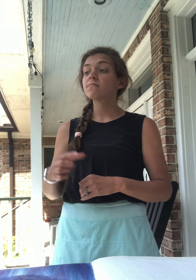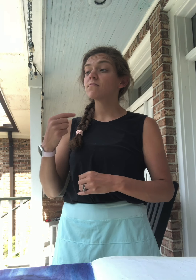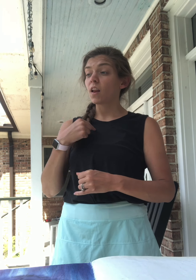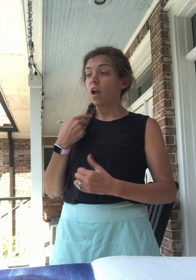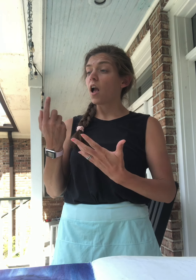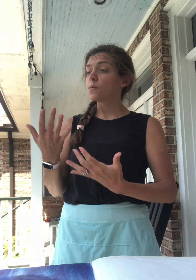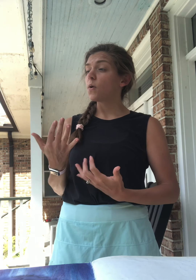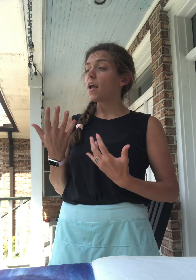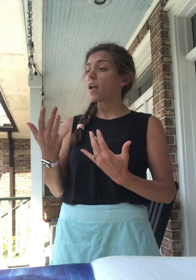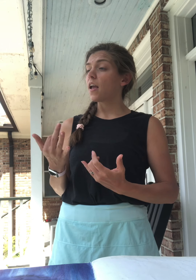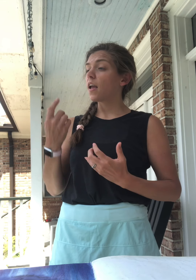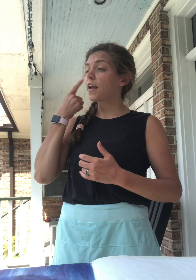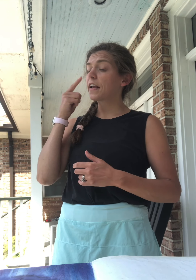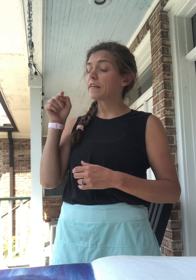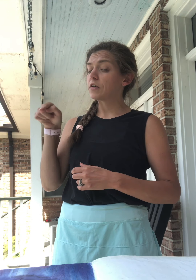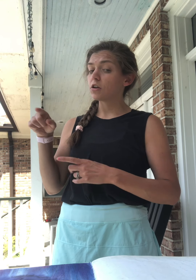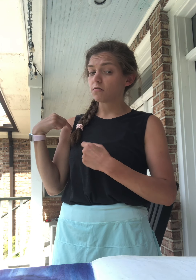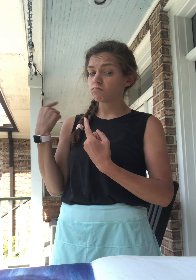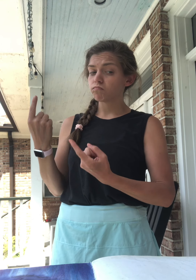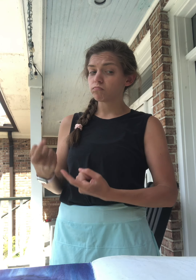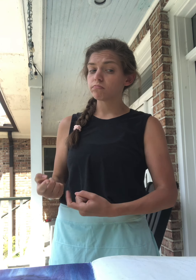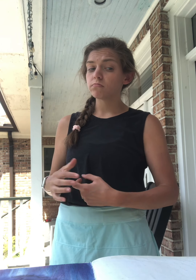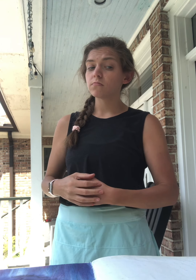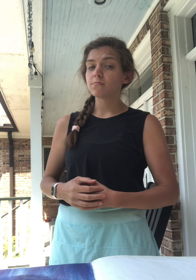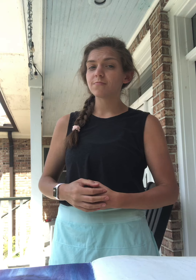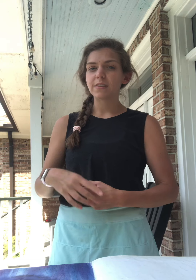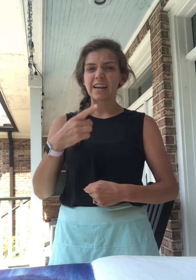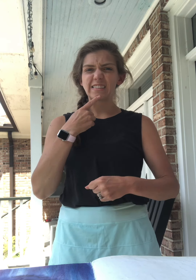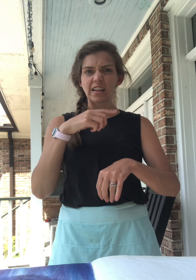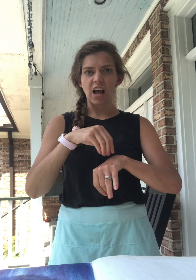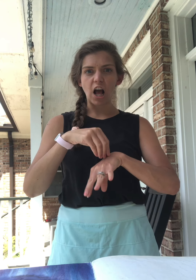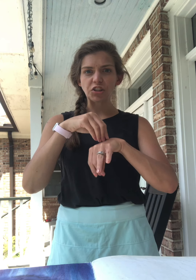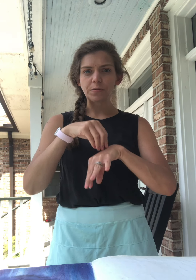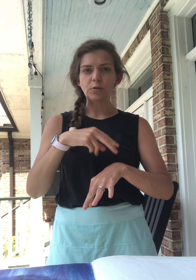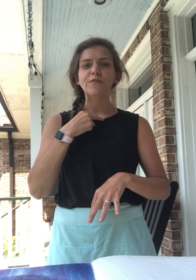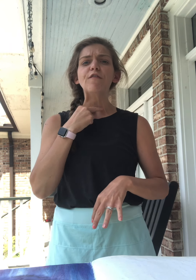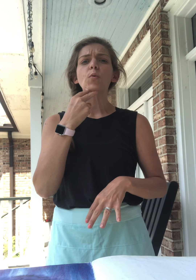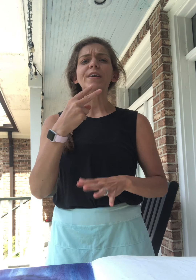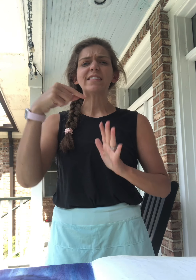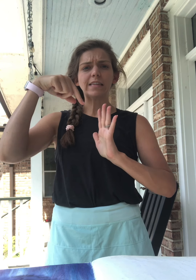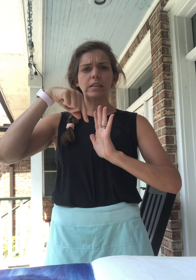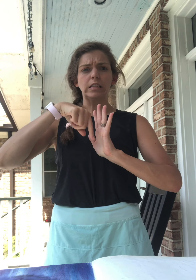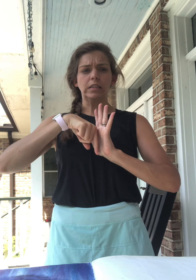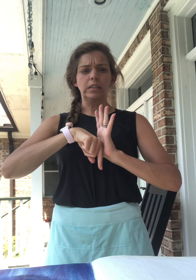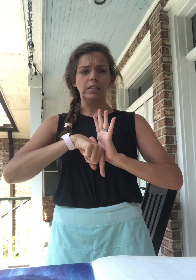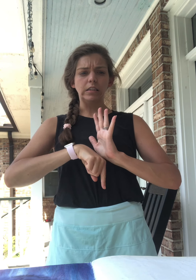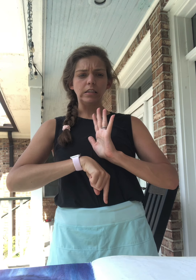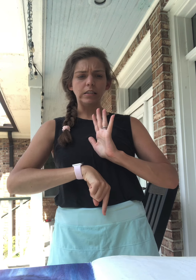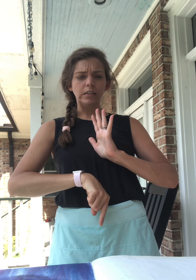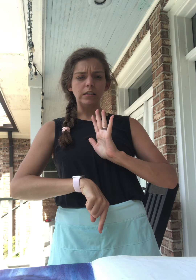I have been waiting for you, said the octopus with a deep voice.